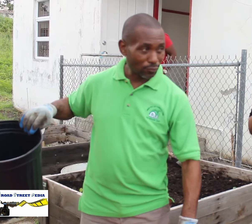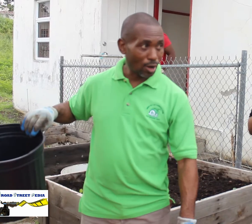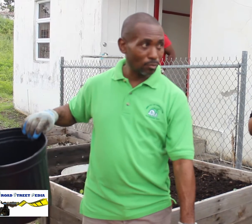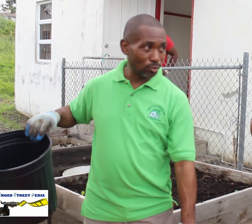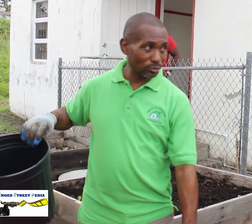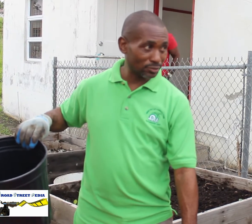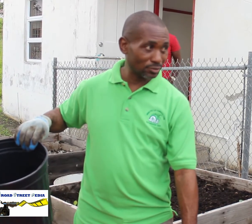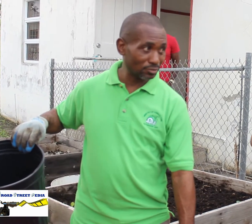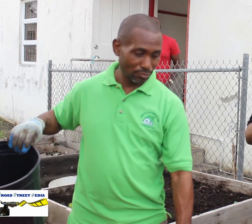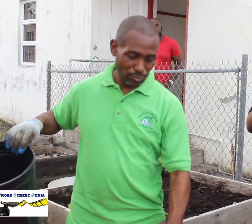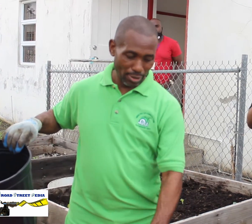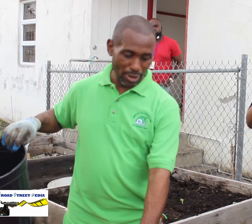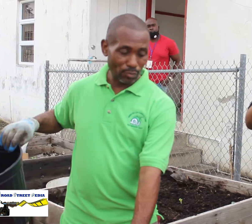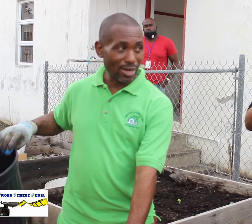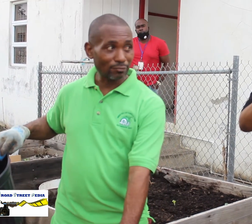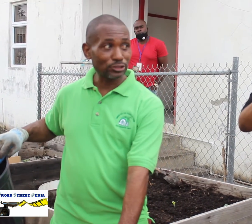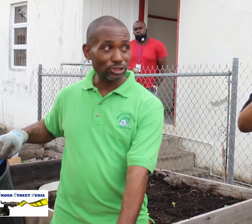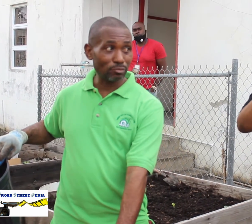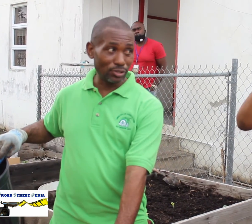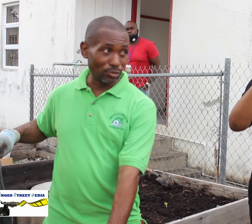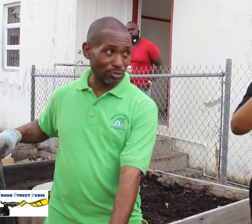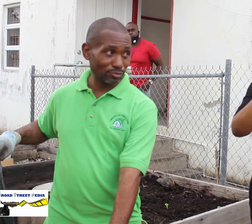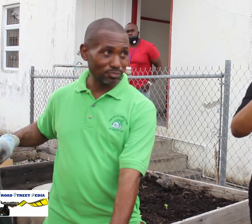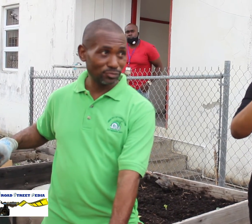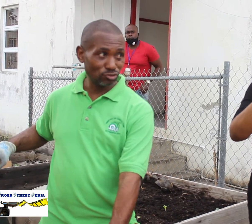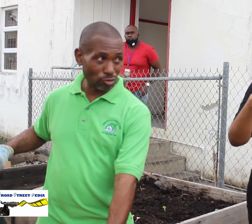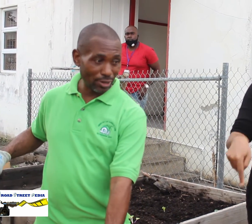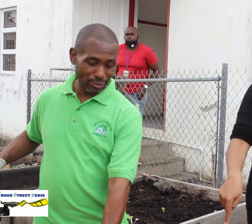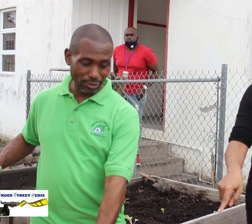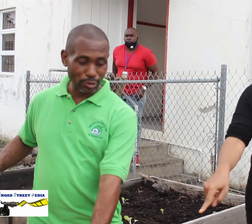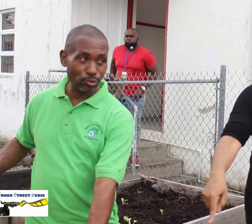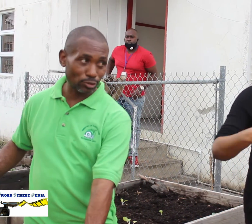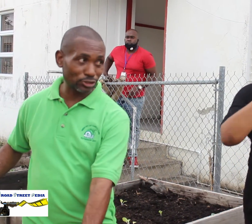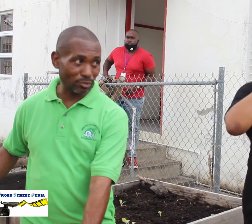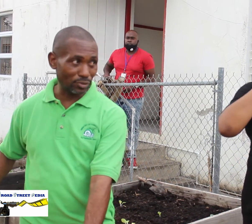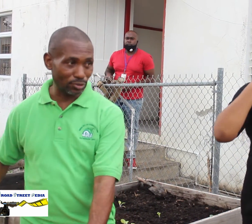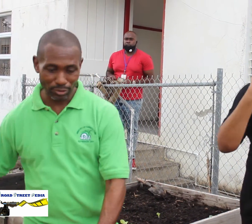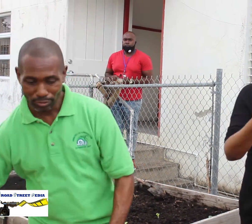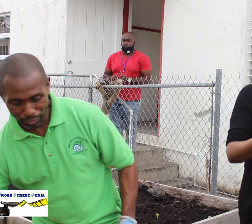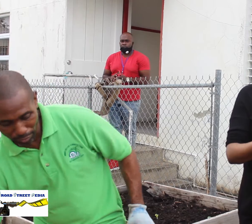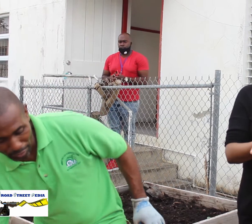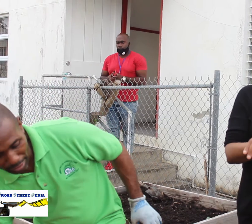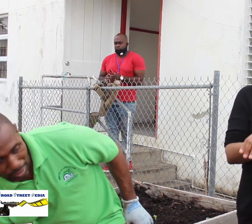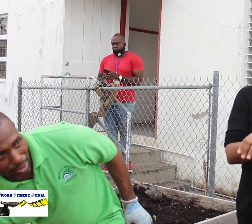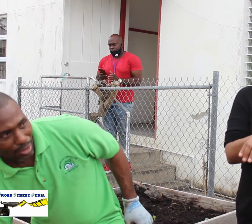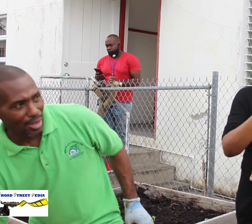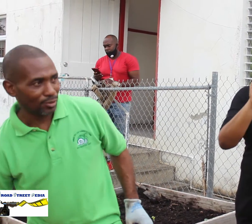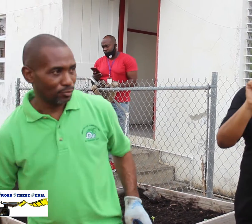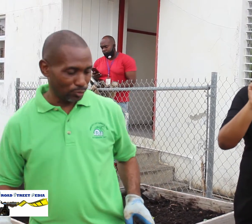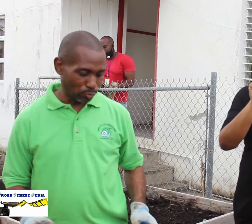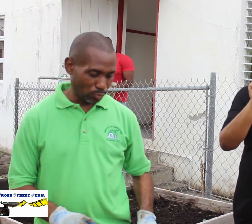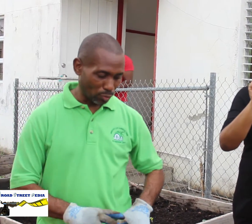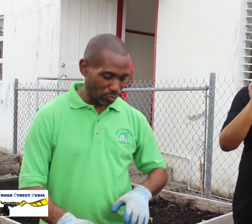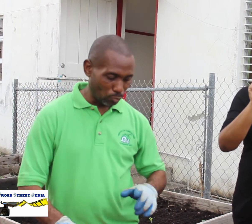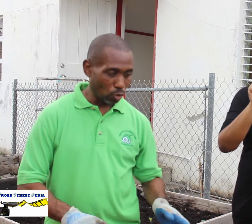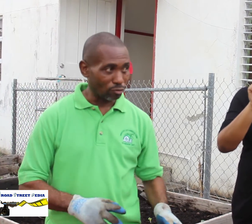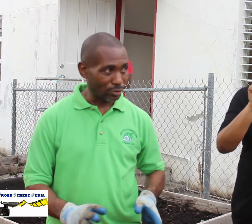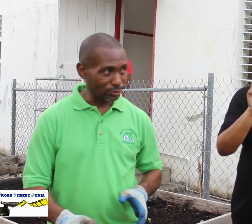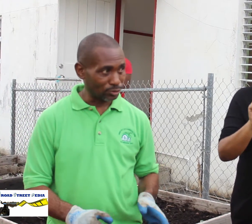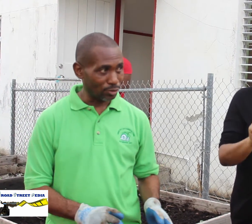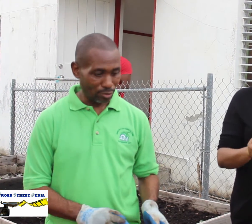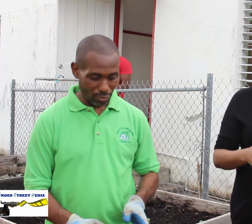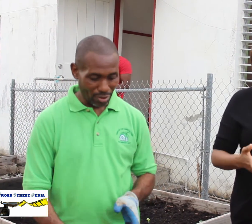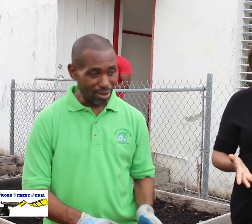We have compost and we have sheep manure, dried pure sheep manure, right? And we do